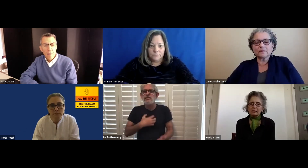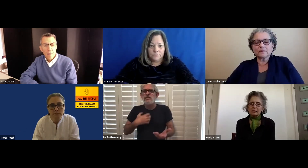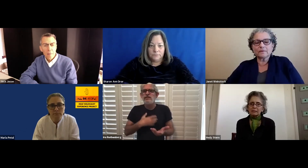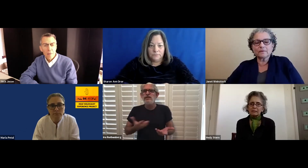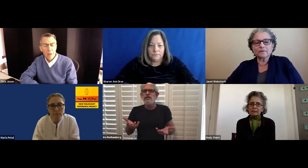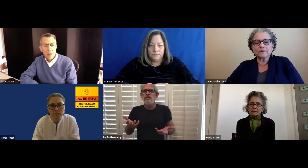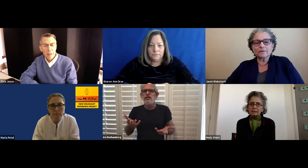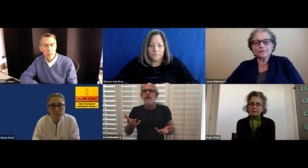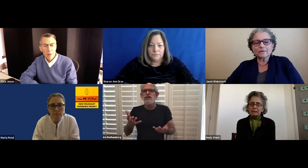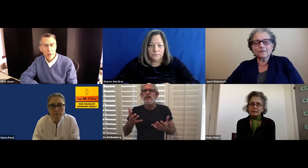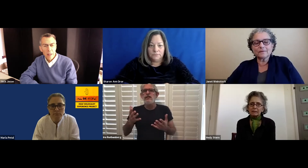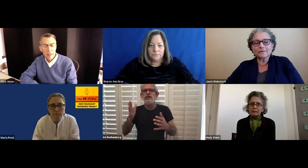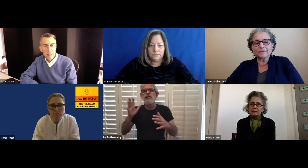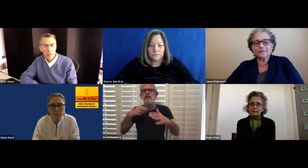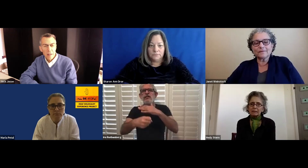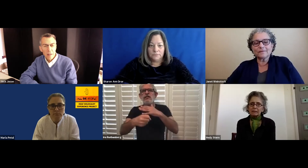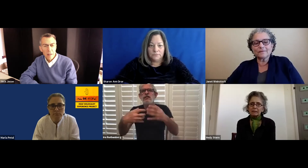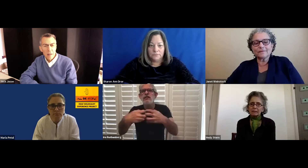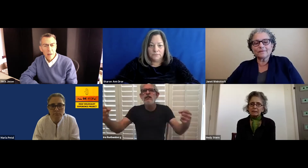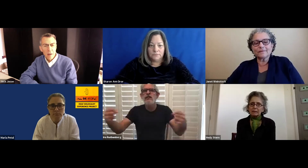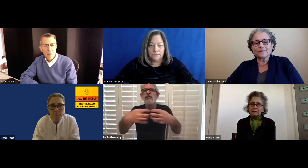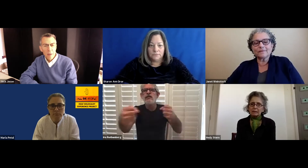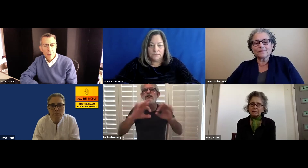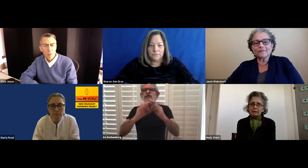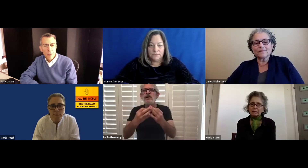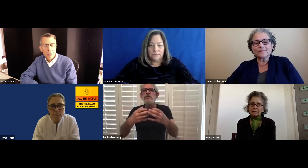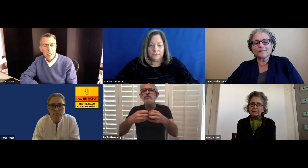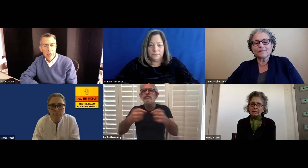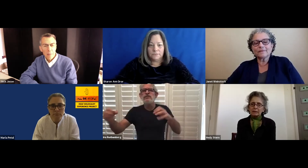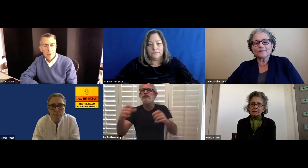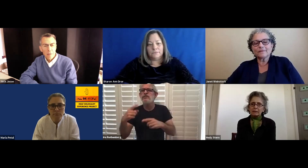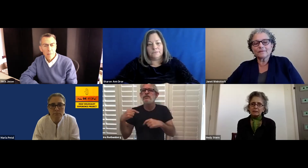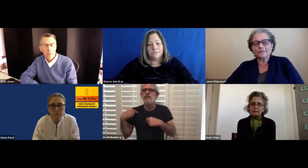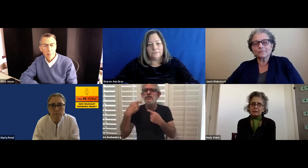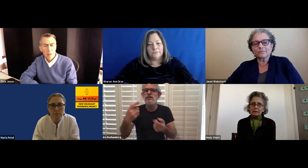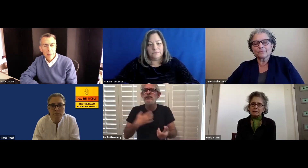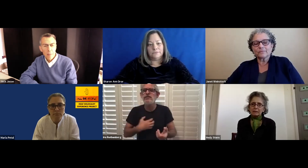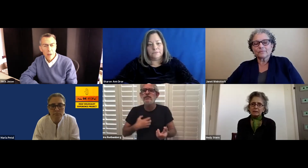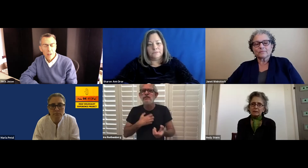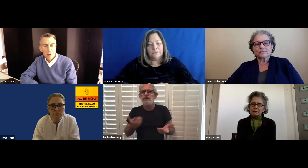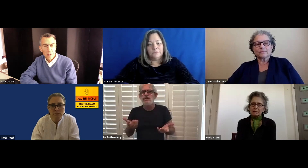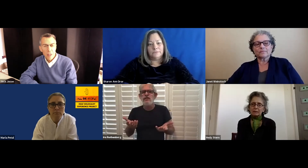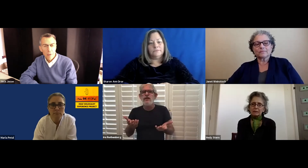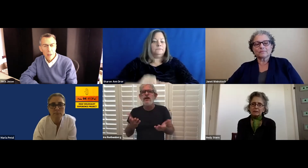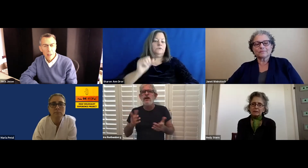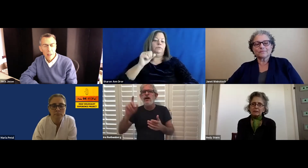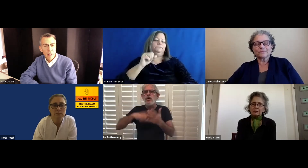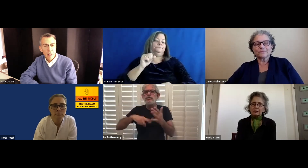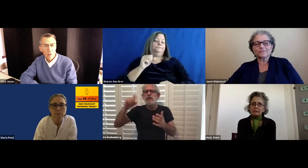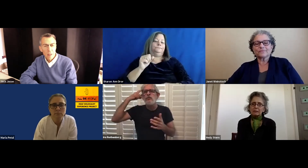It really disgusts me when I see this. People put into camps, families separated, children separated. It's really disgusting